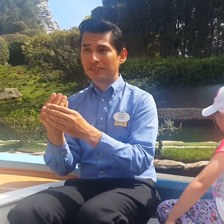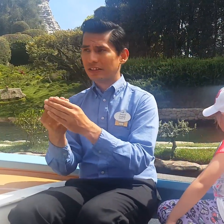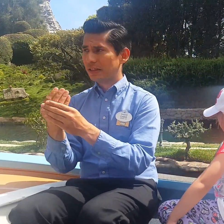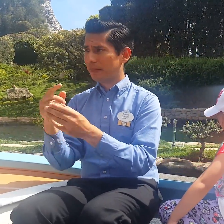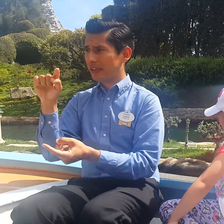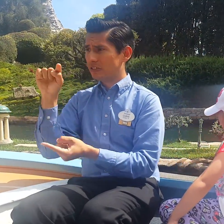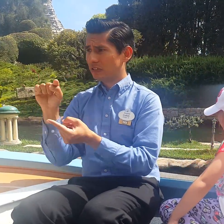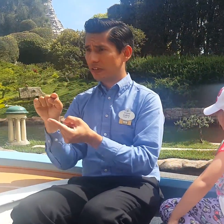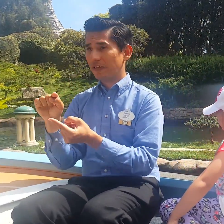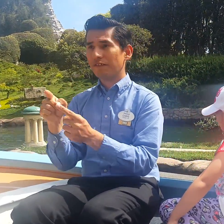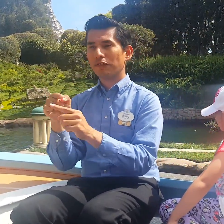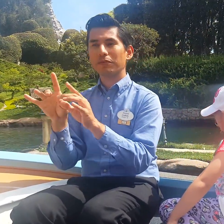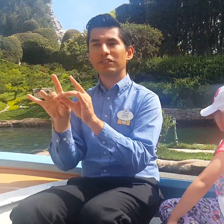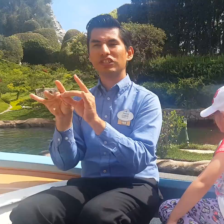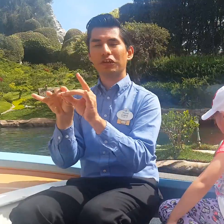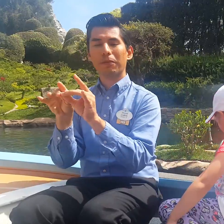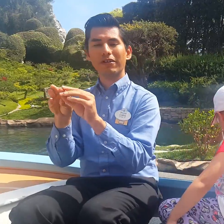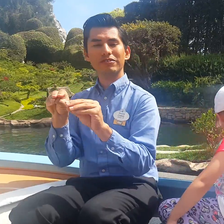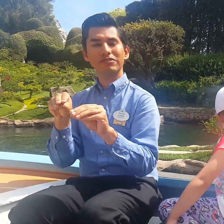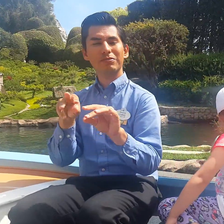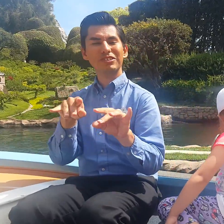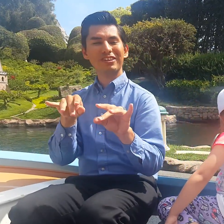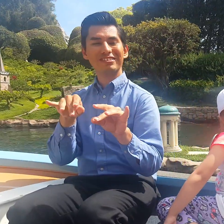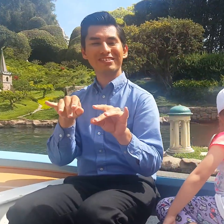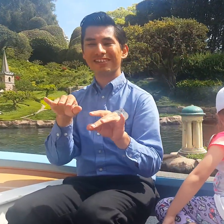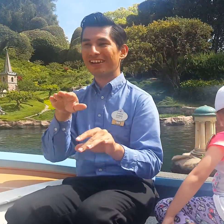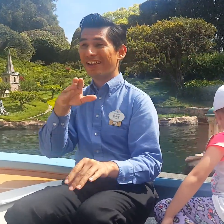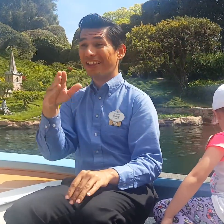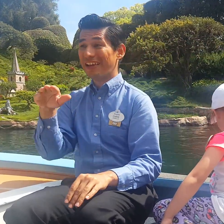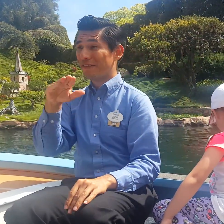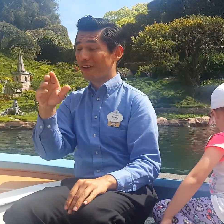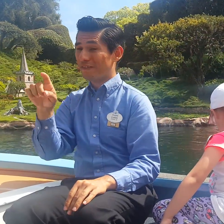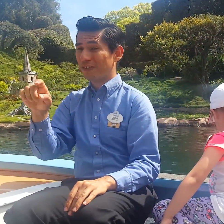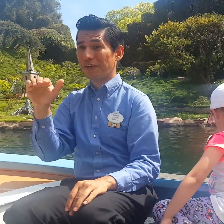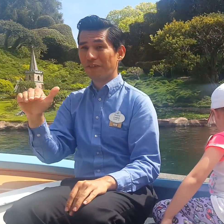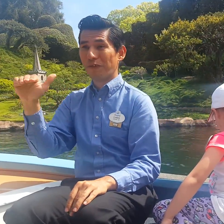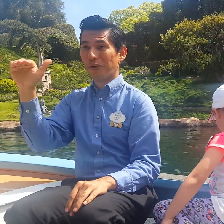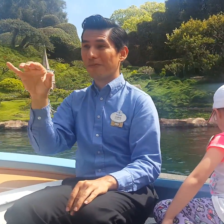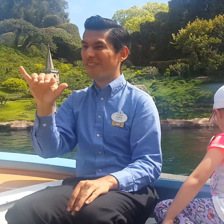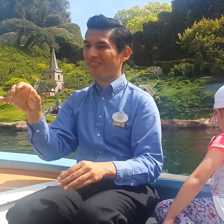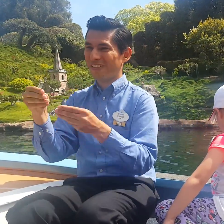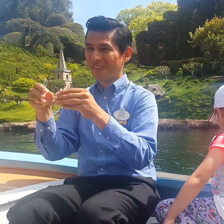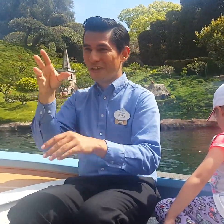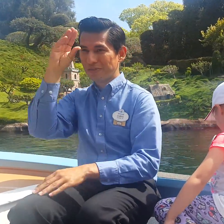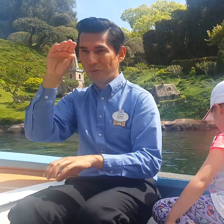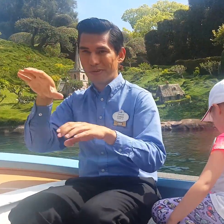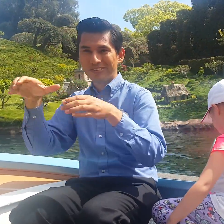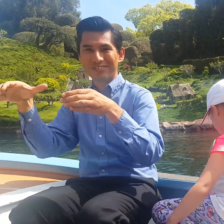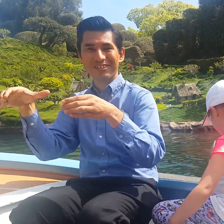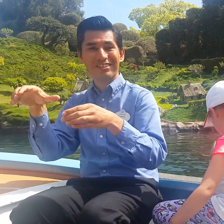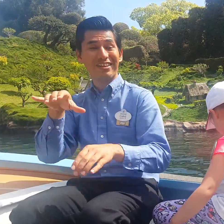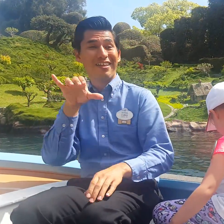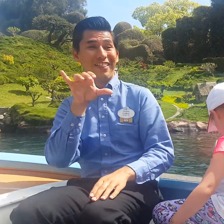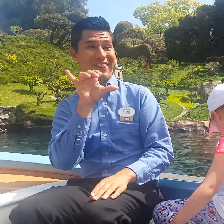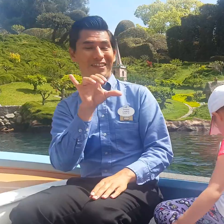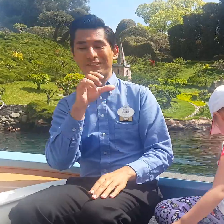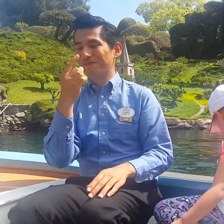dust, so they'll never ever grow up, just like the Lost Boys. This magic is just what made this place a favorite of master storyteller Walt